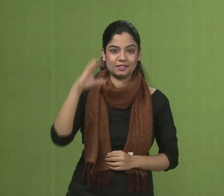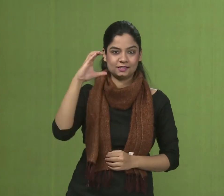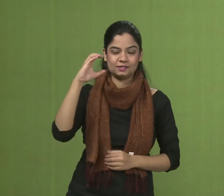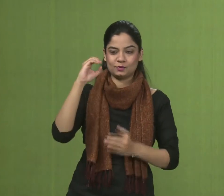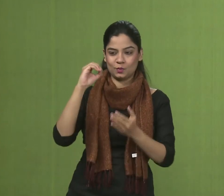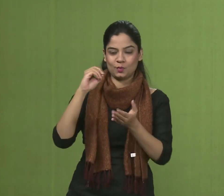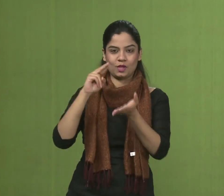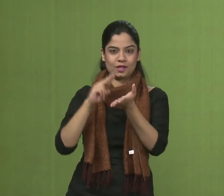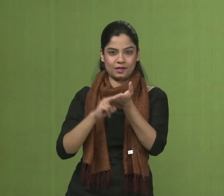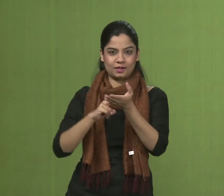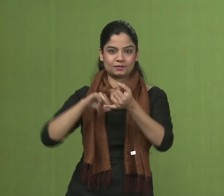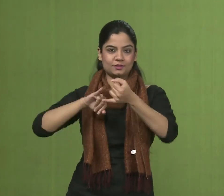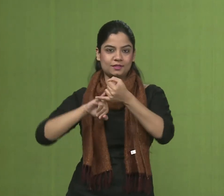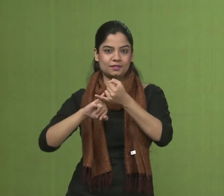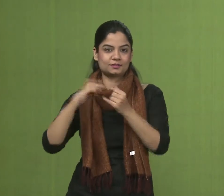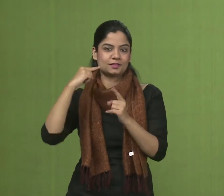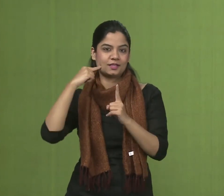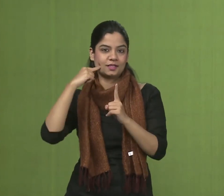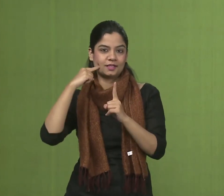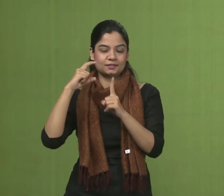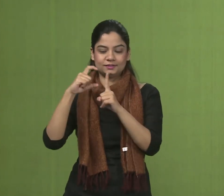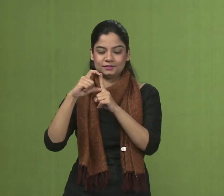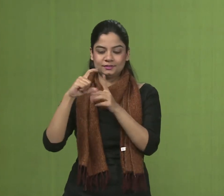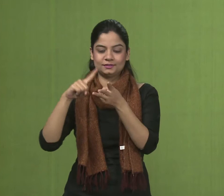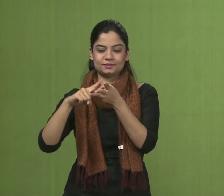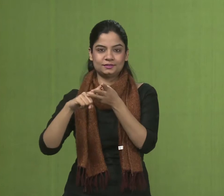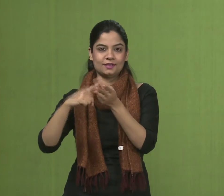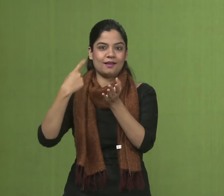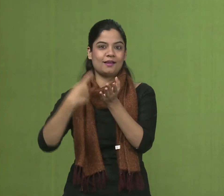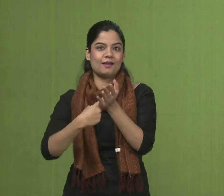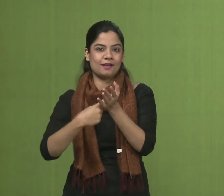Consider, to think carefully about something before making a decision.